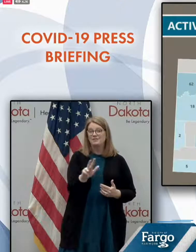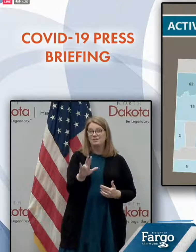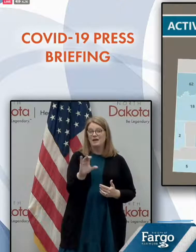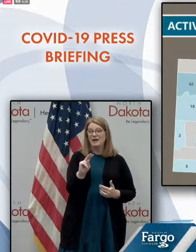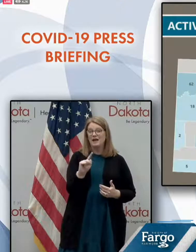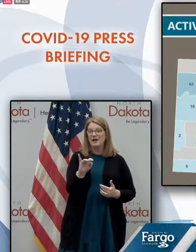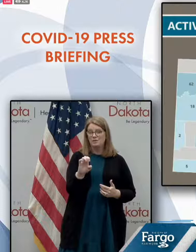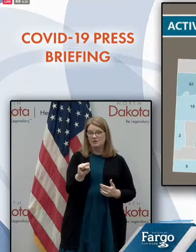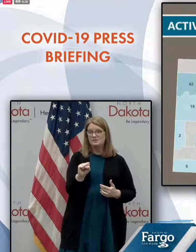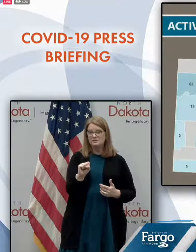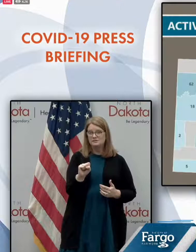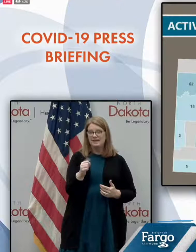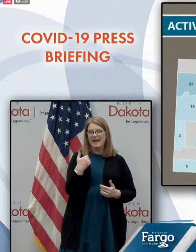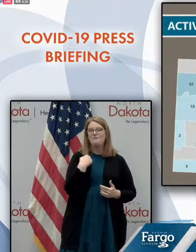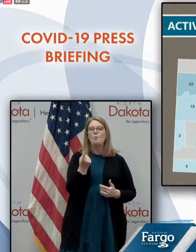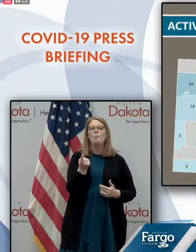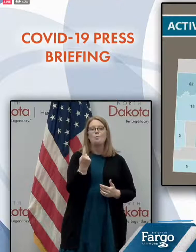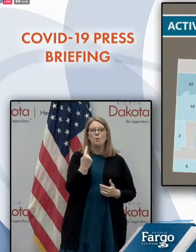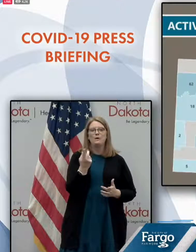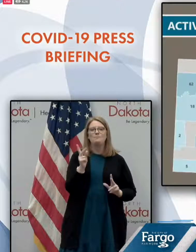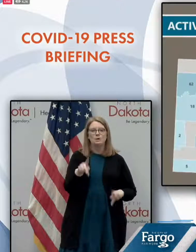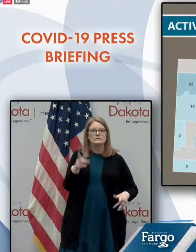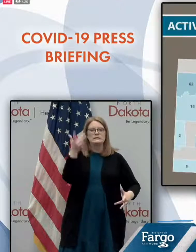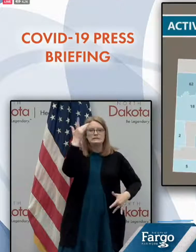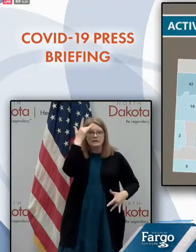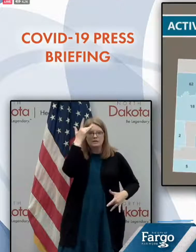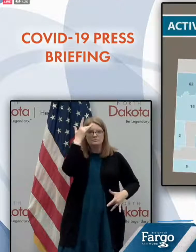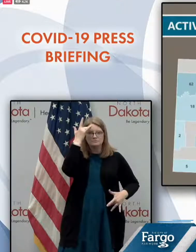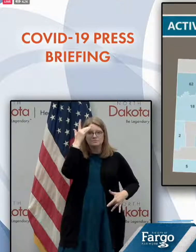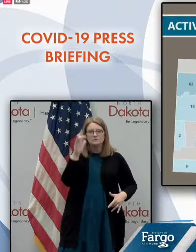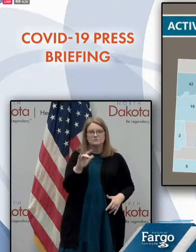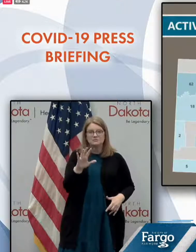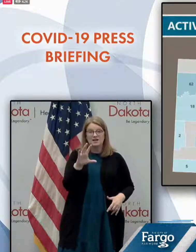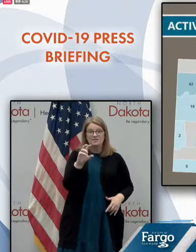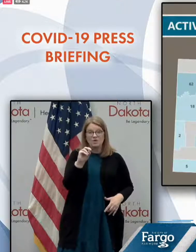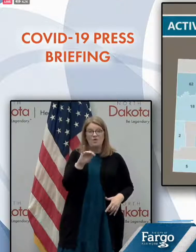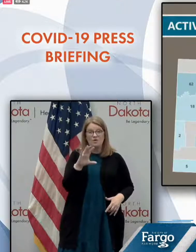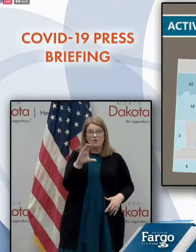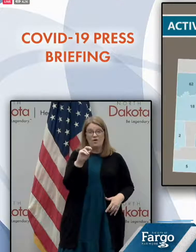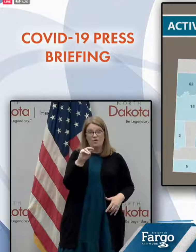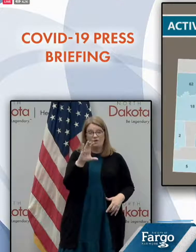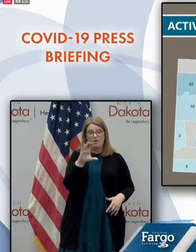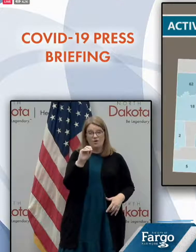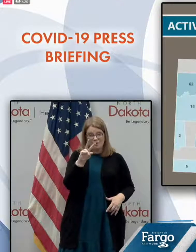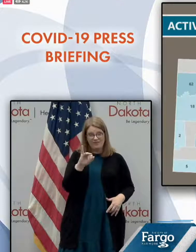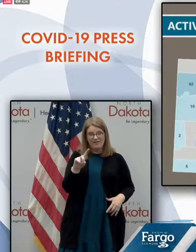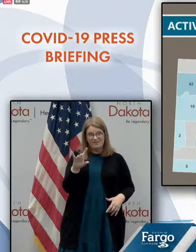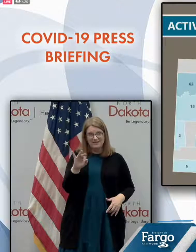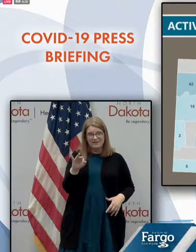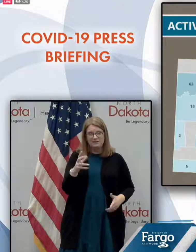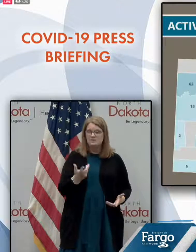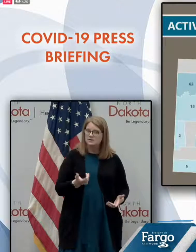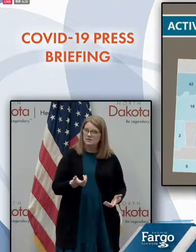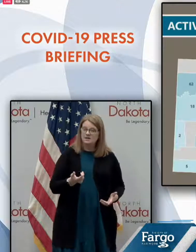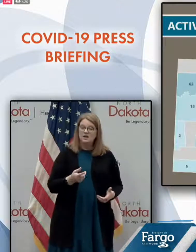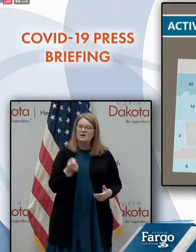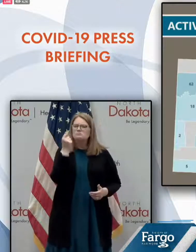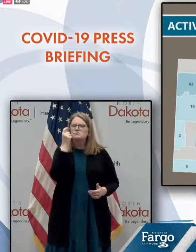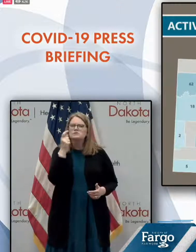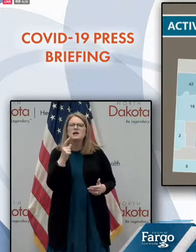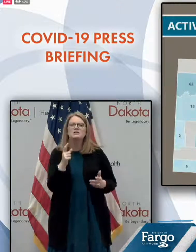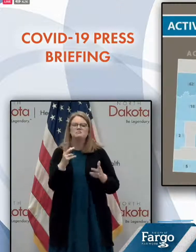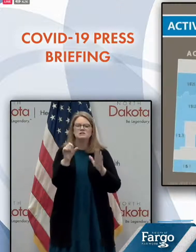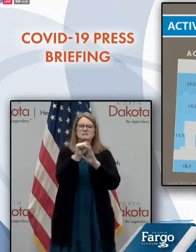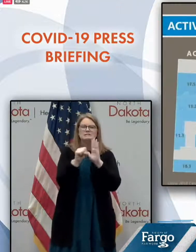counties have at least one active case of COVID-19. And of course, the population vary by quite a bit.